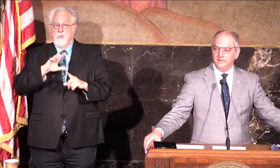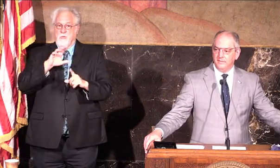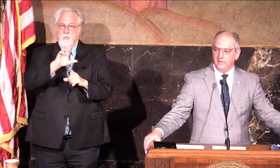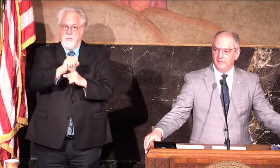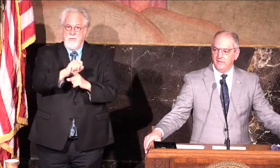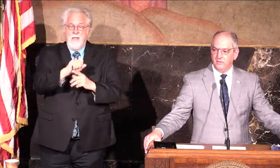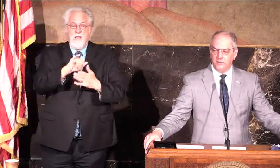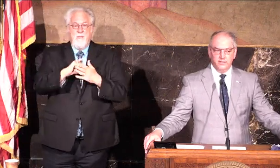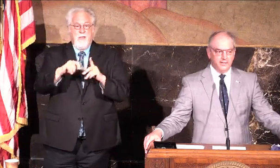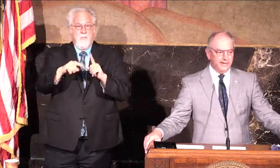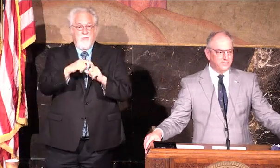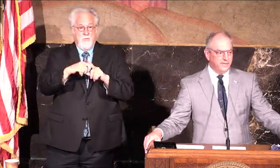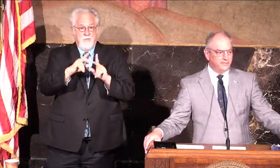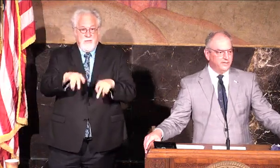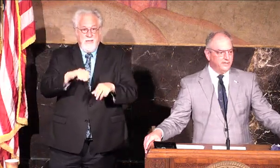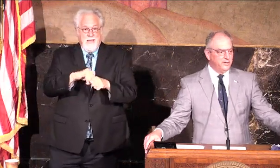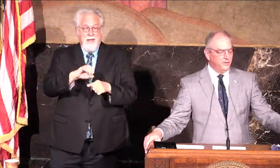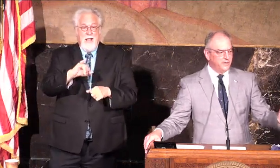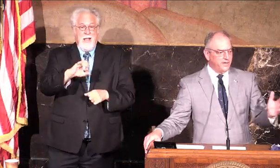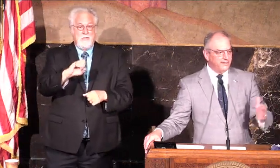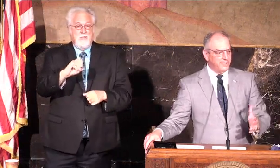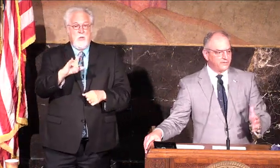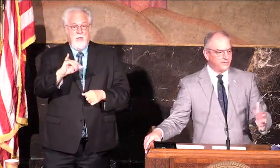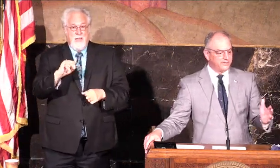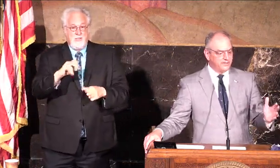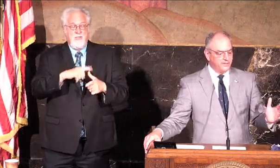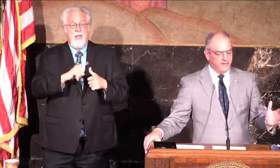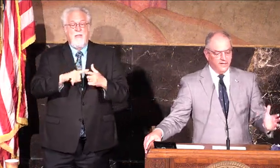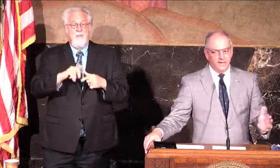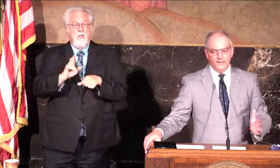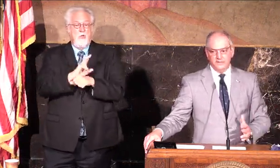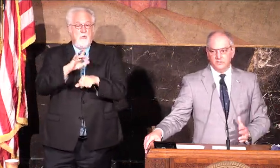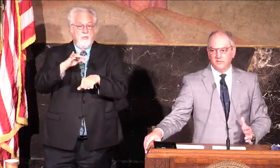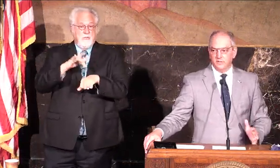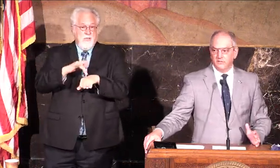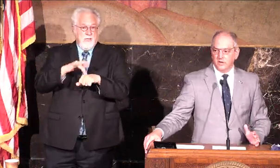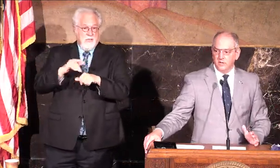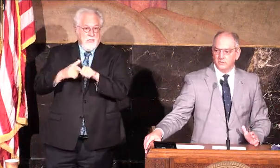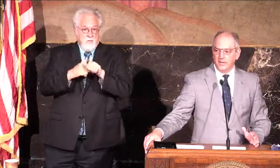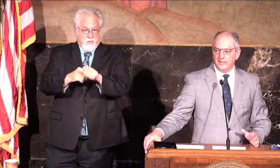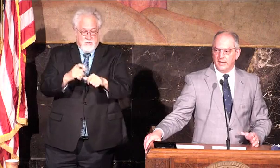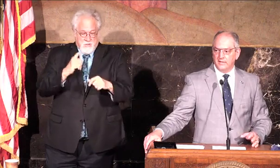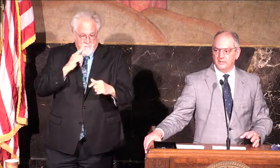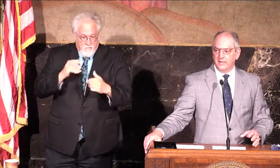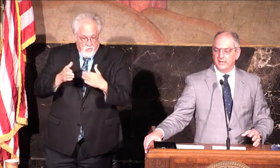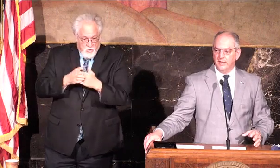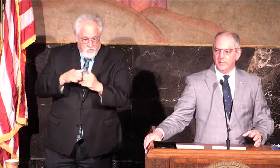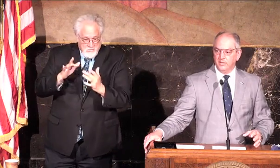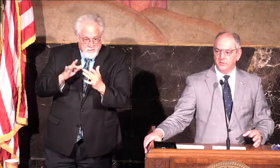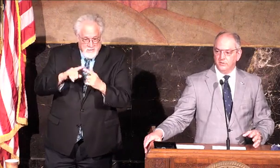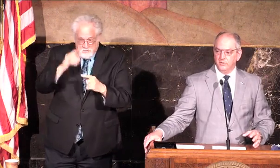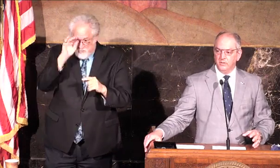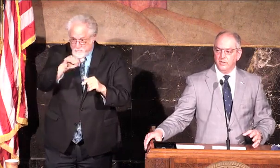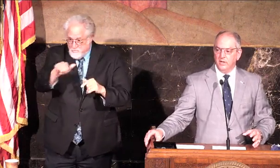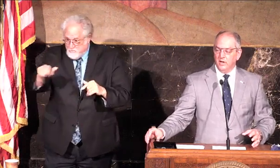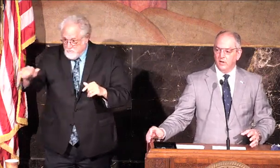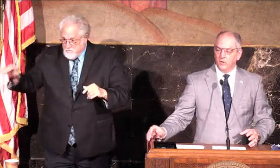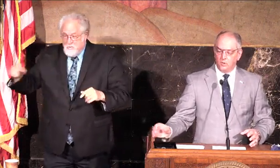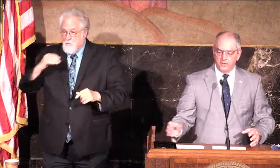that positive individual into isolation and then do the contact tracing necessary for close contacts to get them